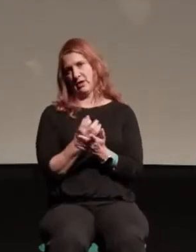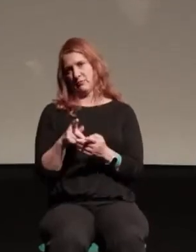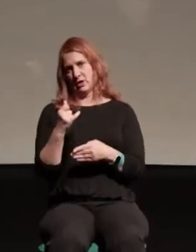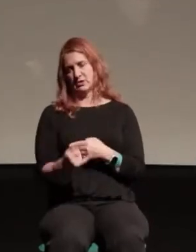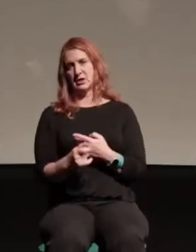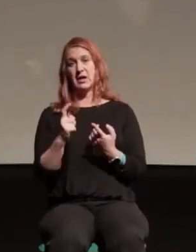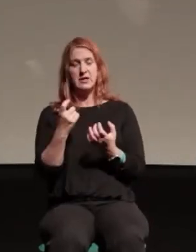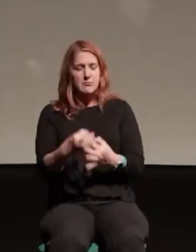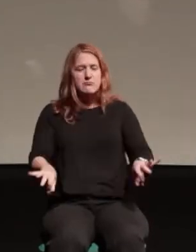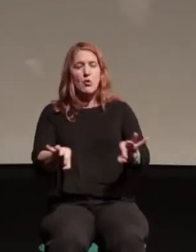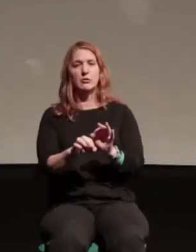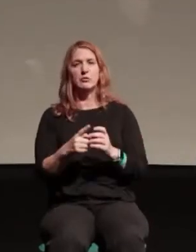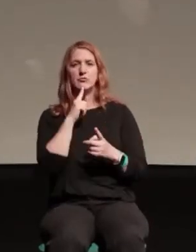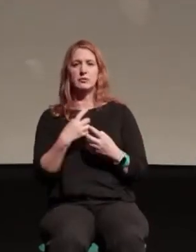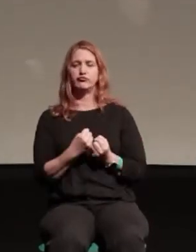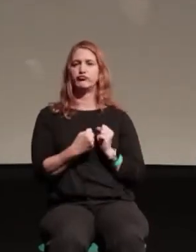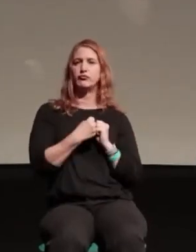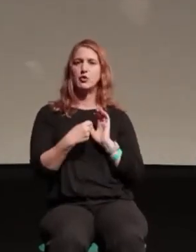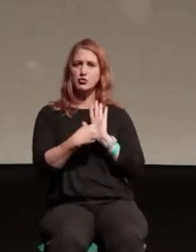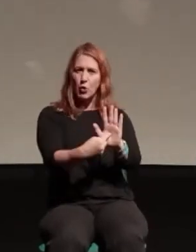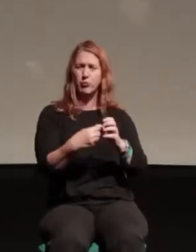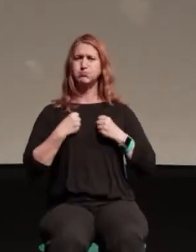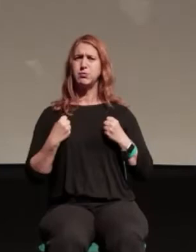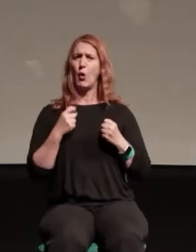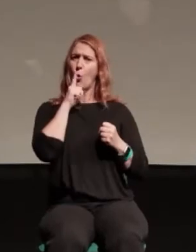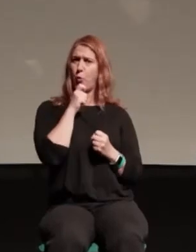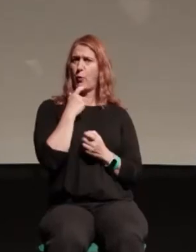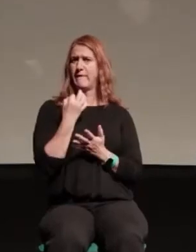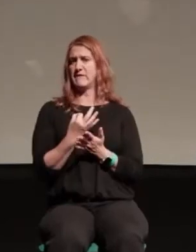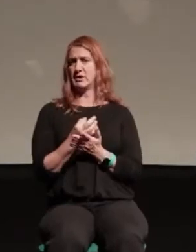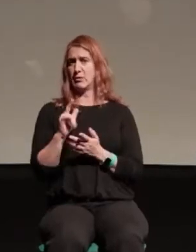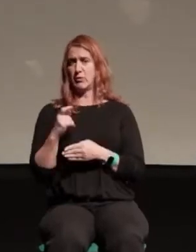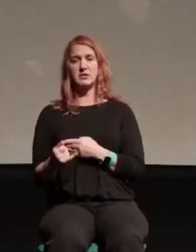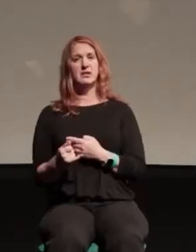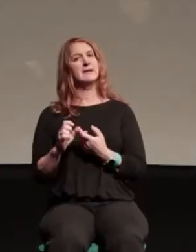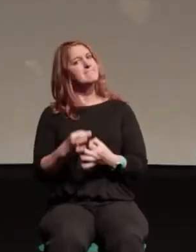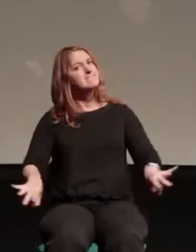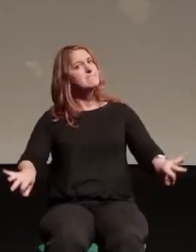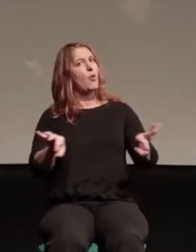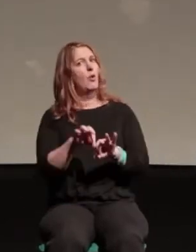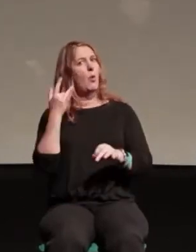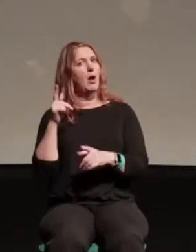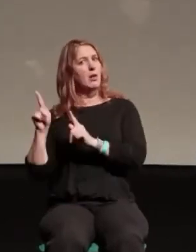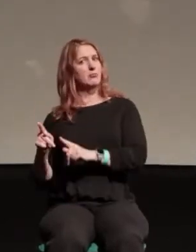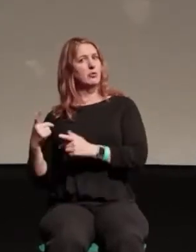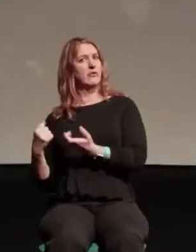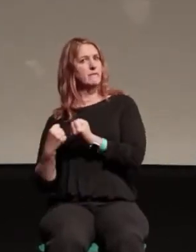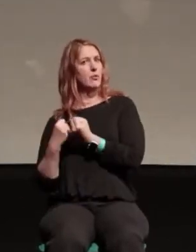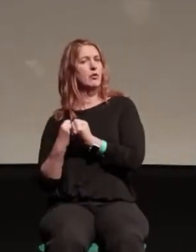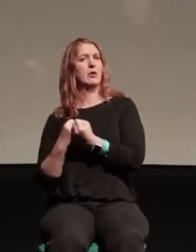know who the funder is? So we're really committed to that, and disclosures around why is this person